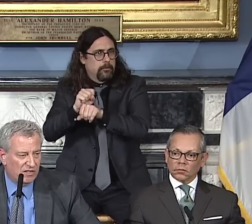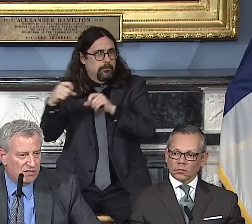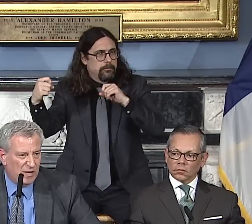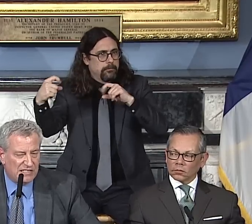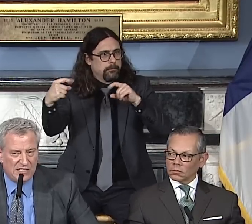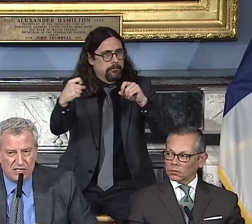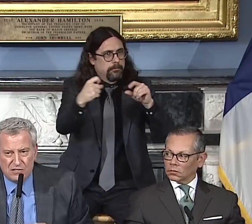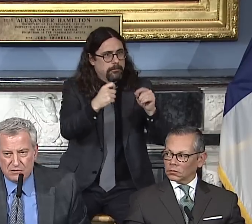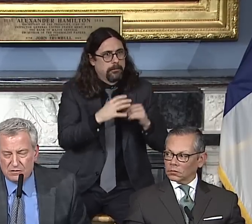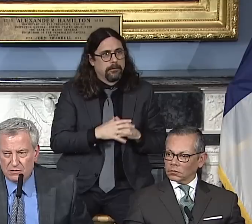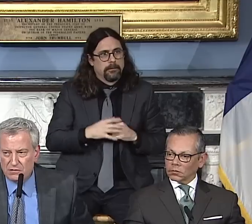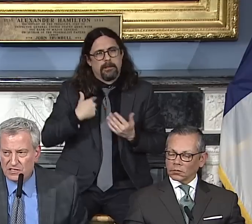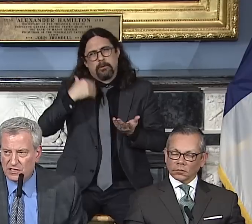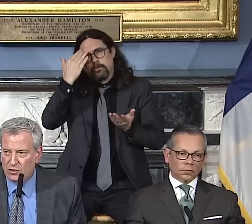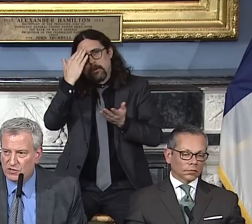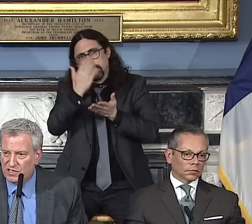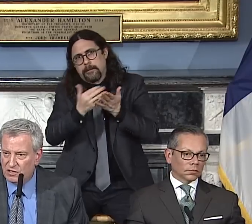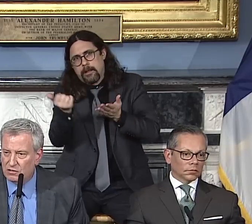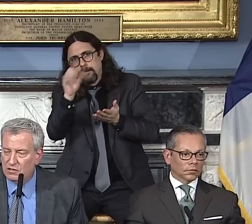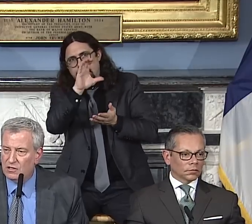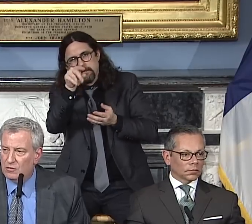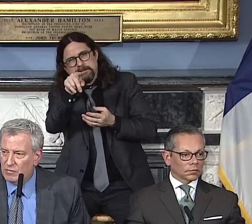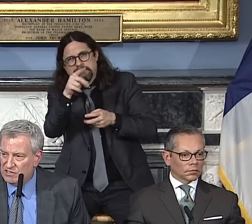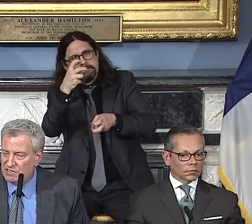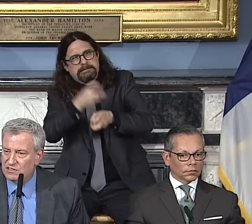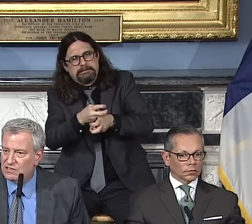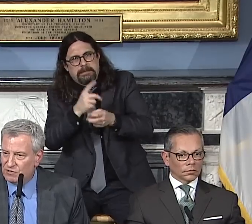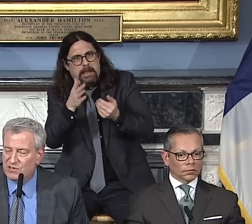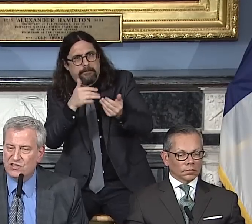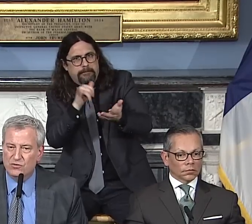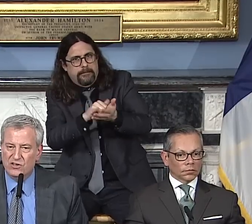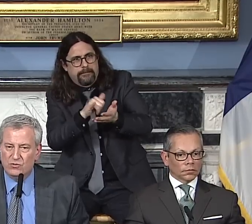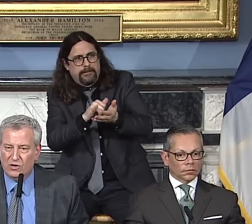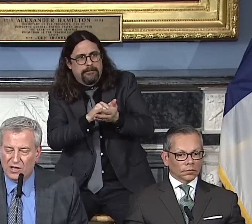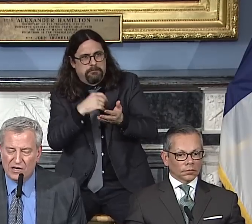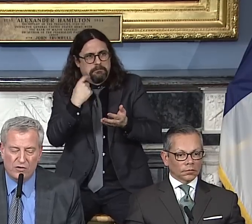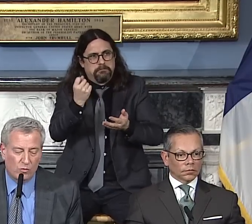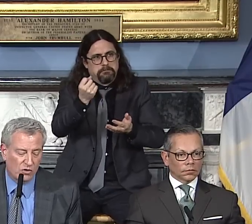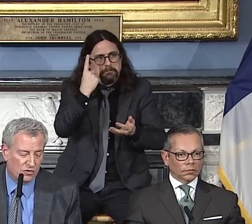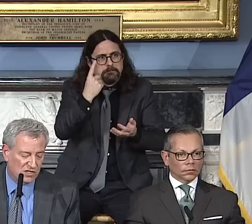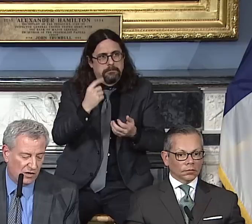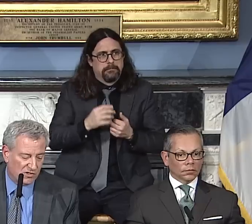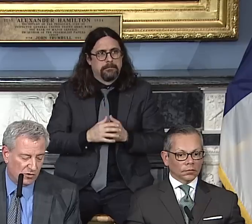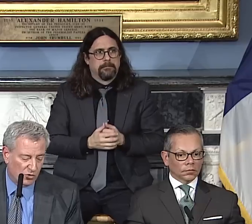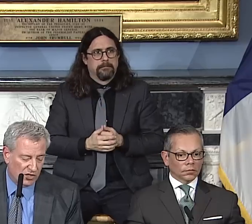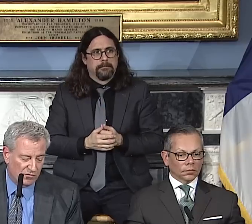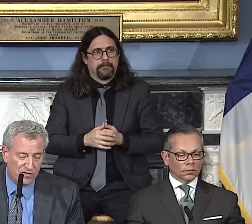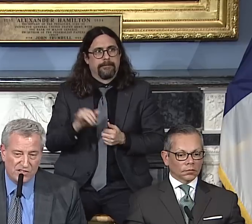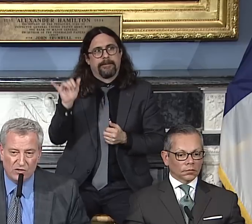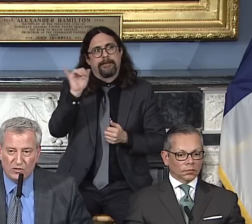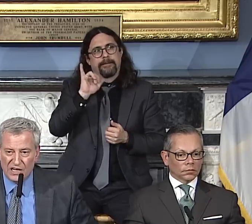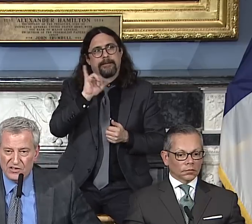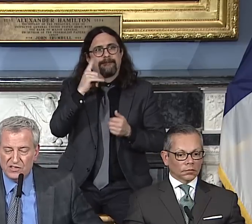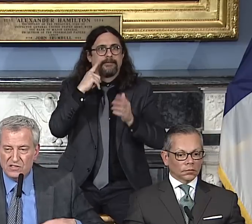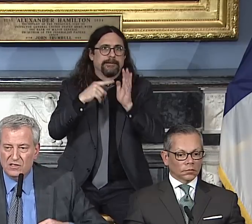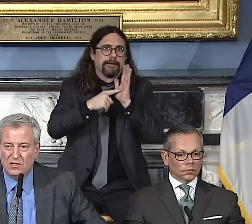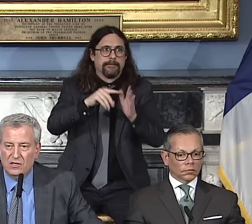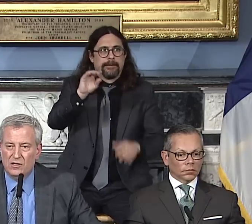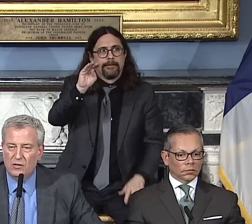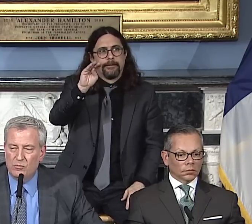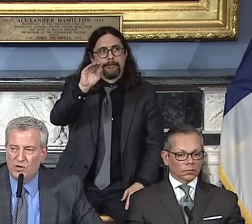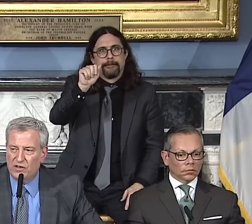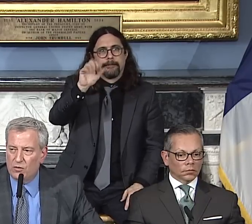iconic companies. Macy's CEO was here. Macy's in a different situation where a lot of their workers obviously work in physical